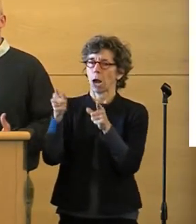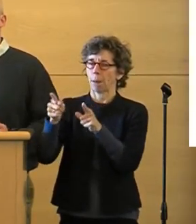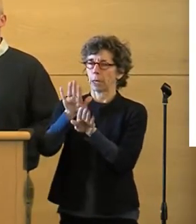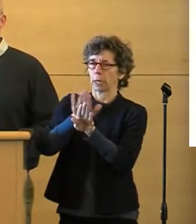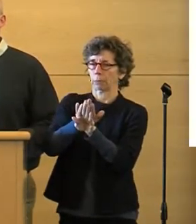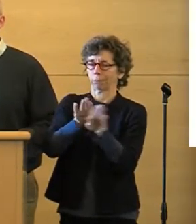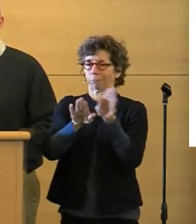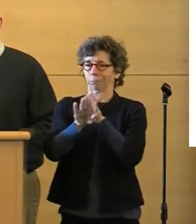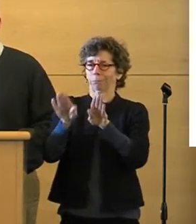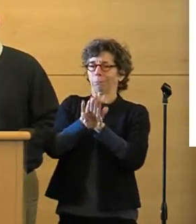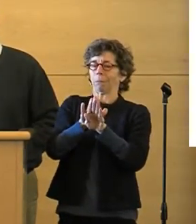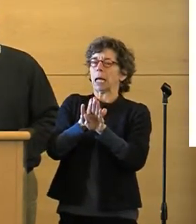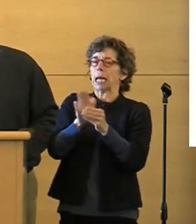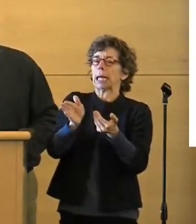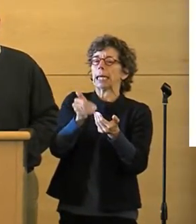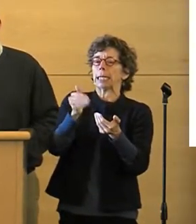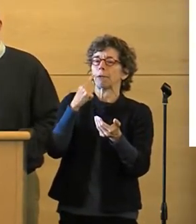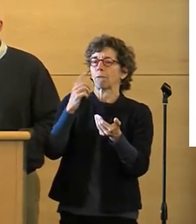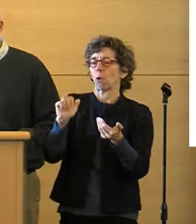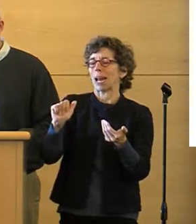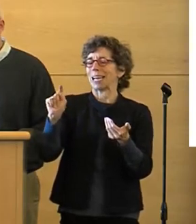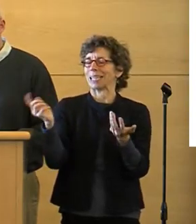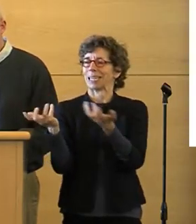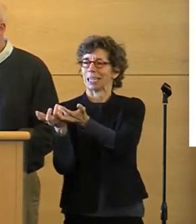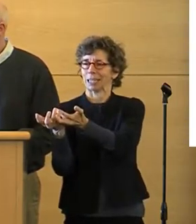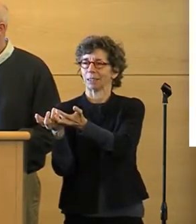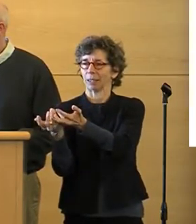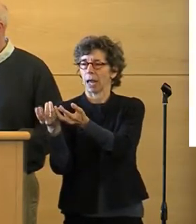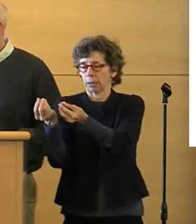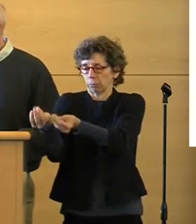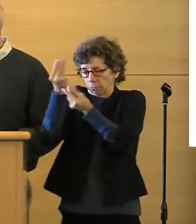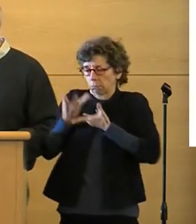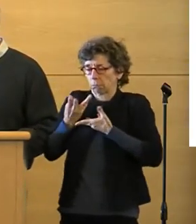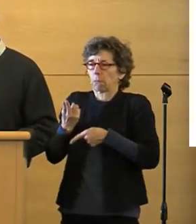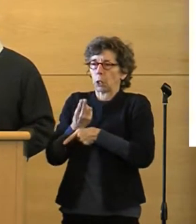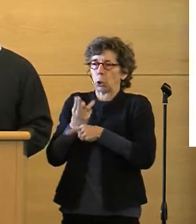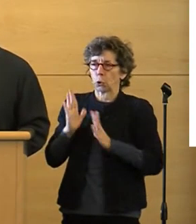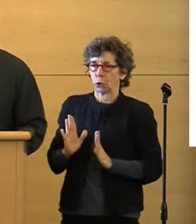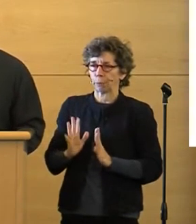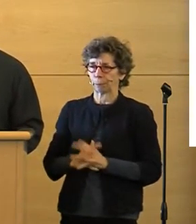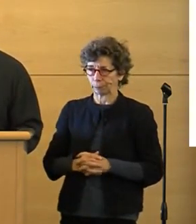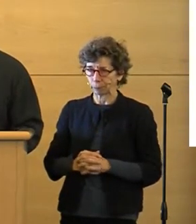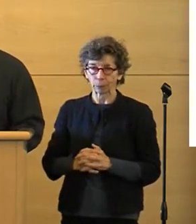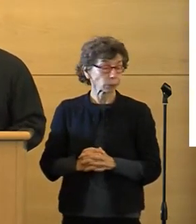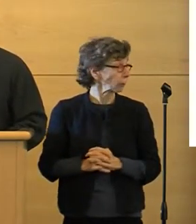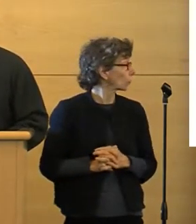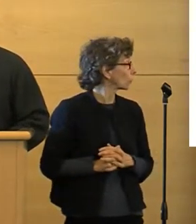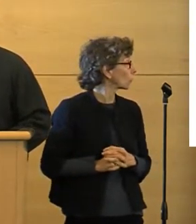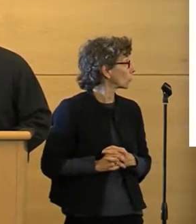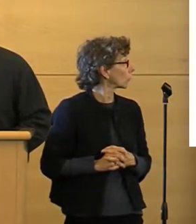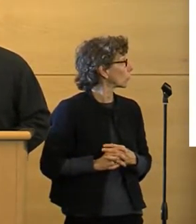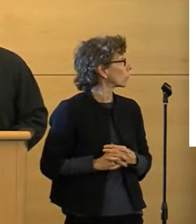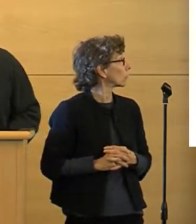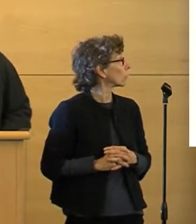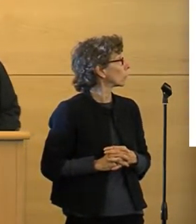alert provides all that. That's the kind of thing that ARIA does. It adds tags to web pages that